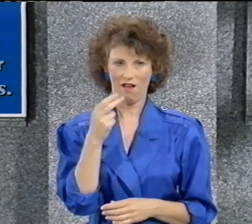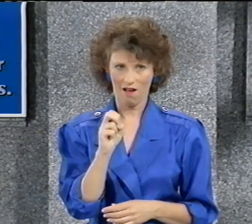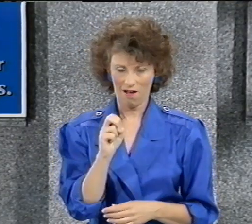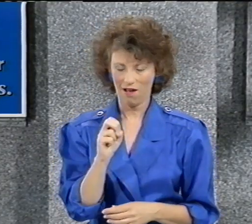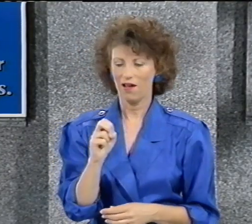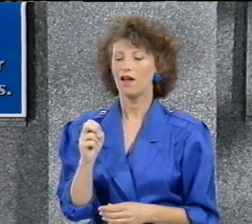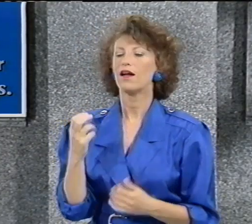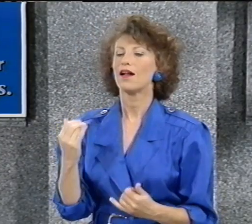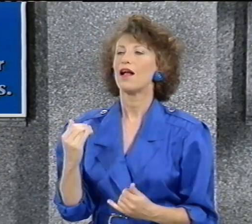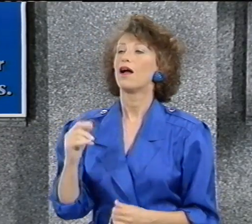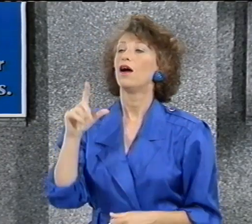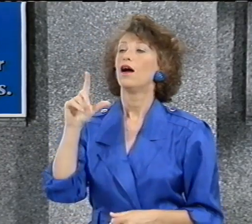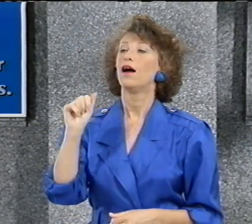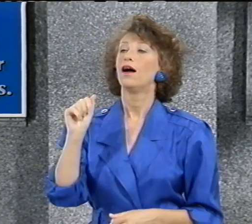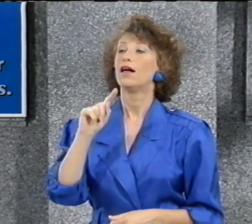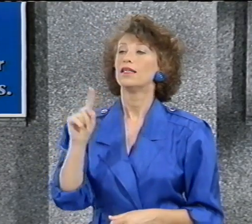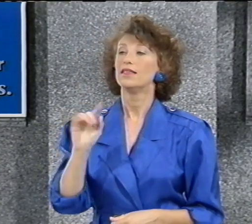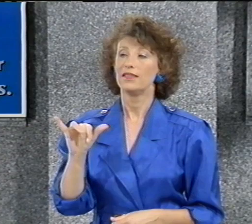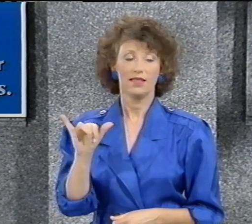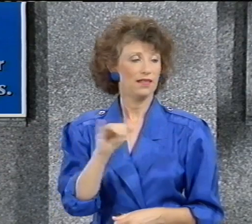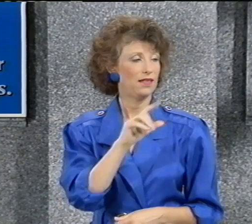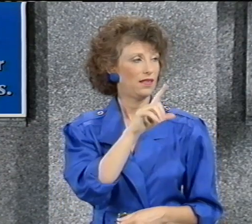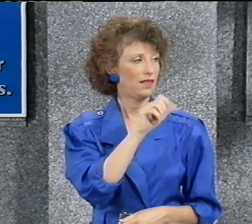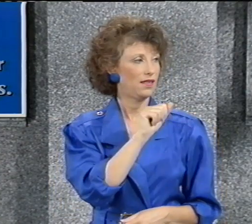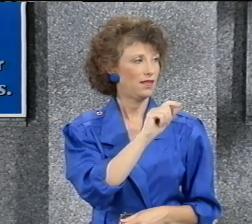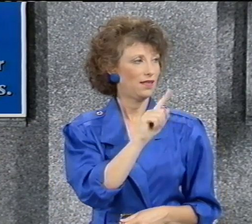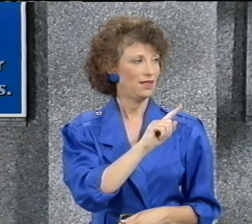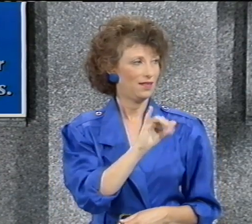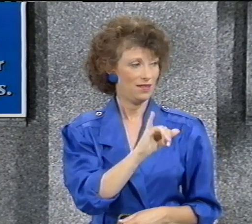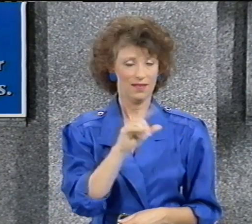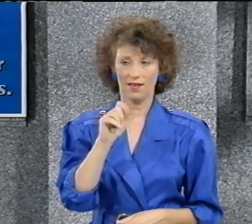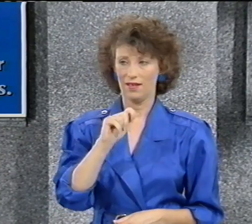You've already seen the. Let's go on to the next word.